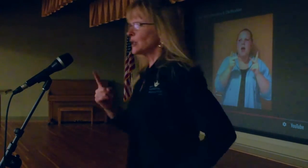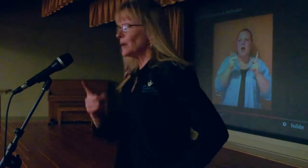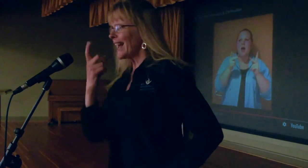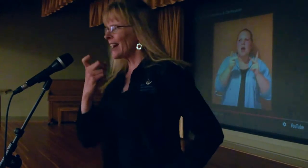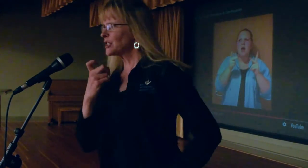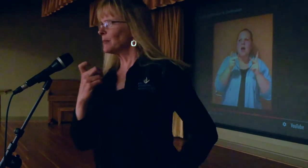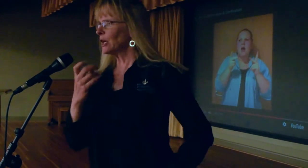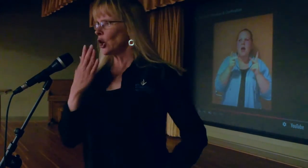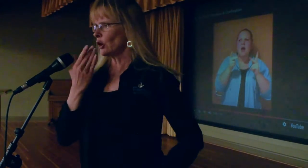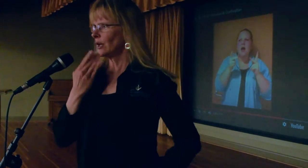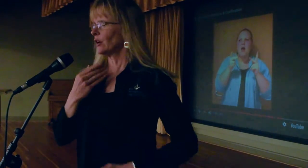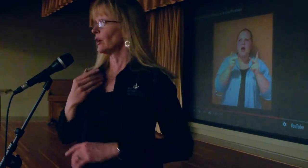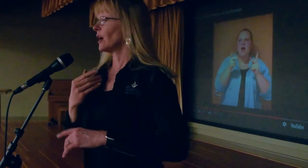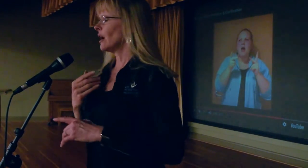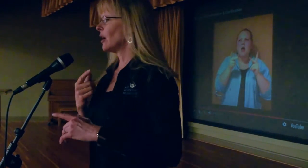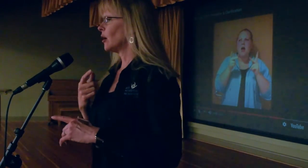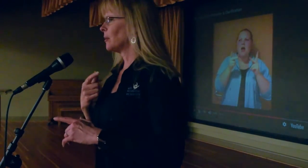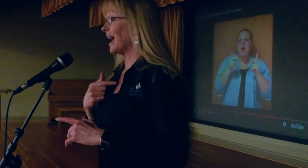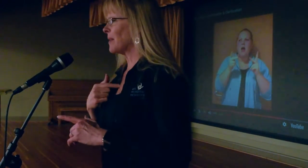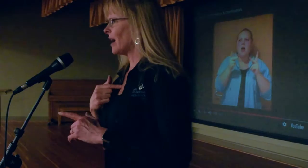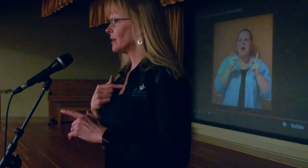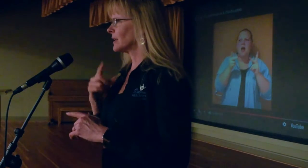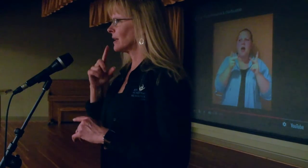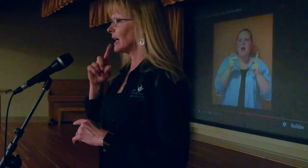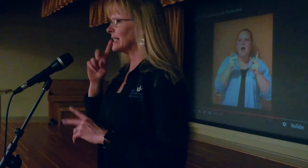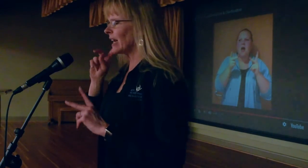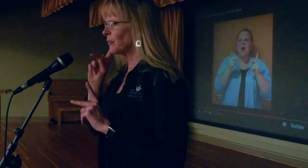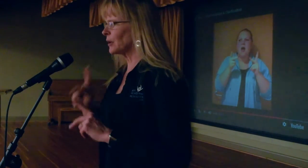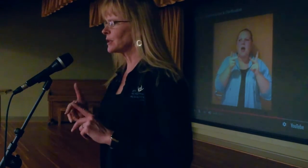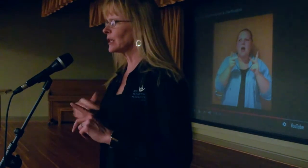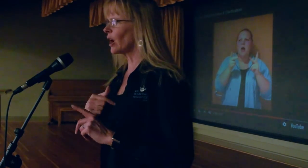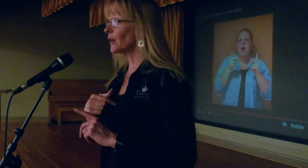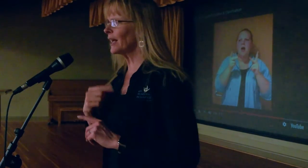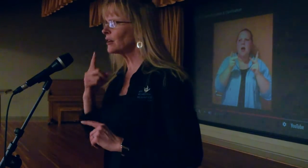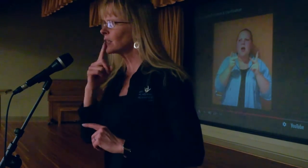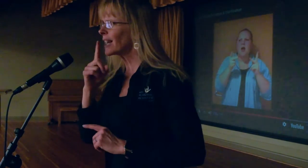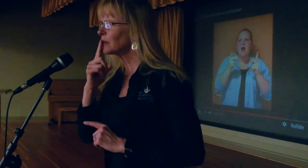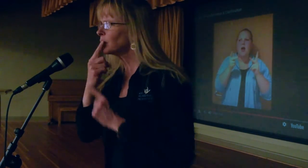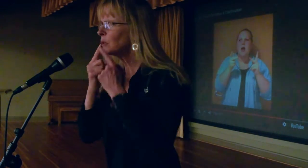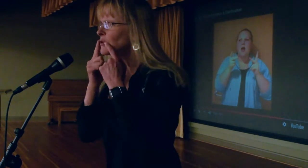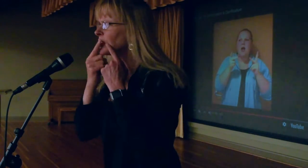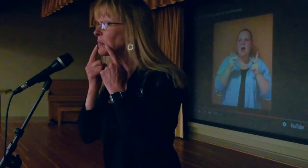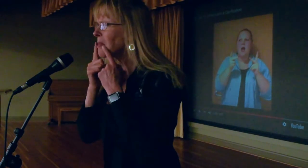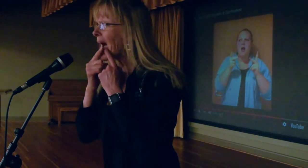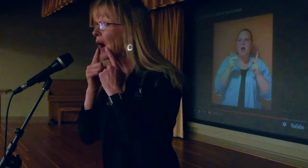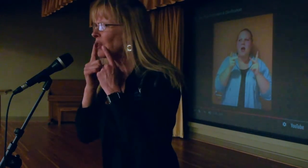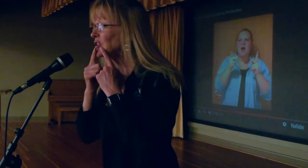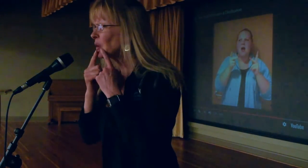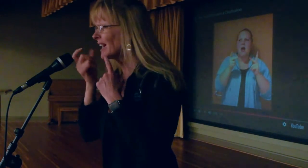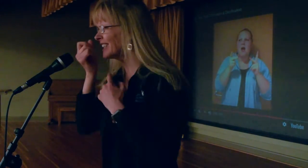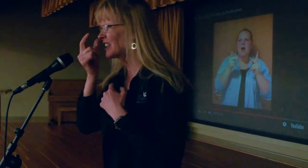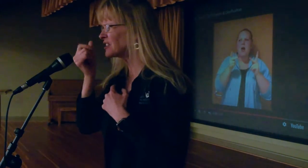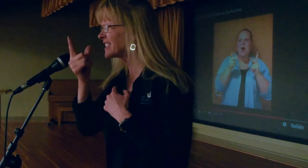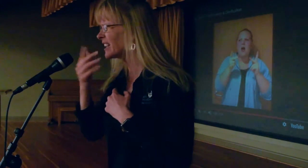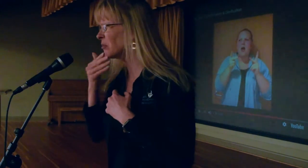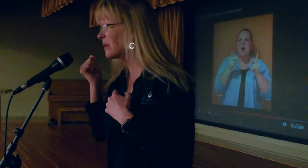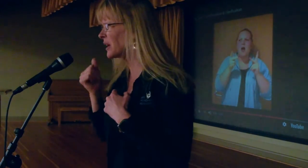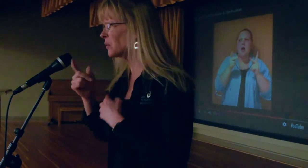Someone asked me earlier about a deaf person. Are they going to like move their mouth so I can understand them better when